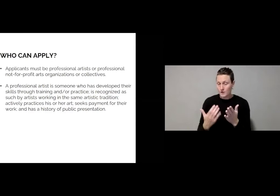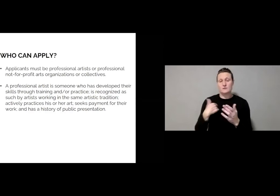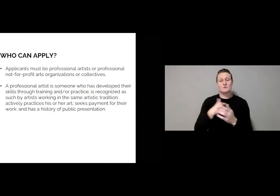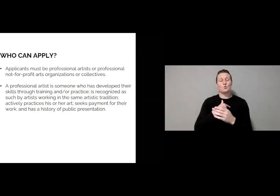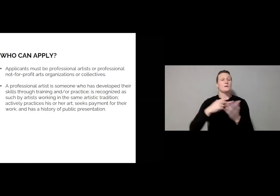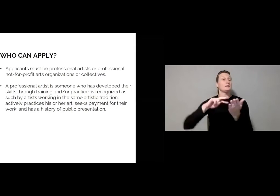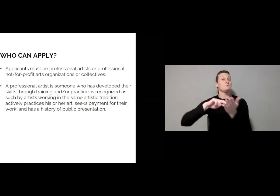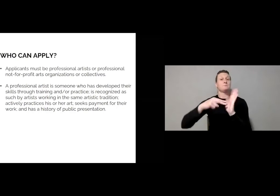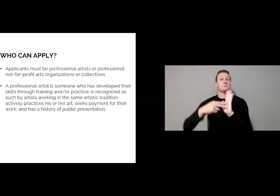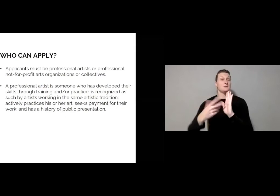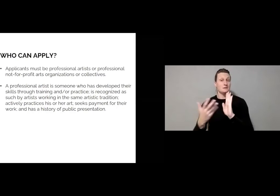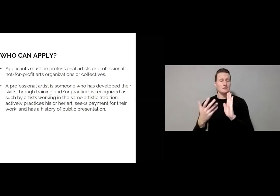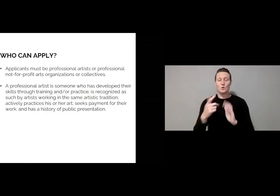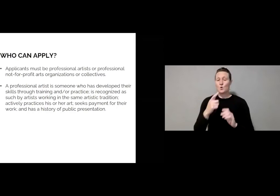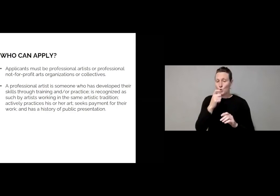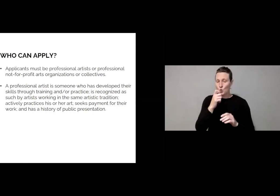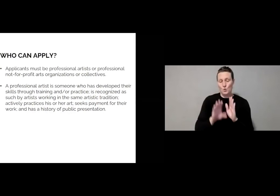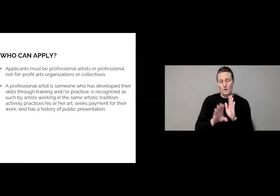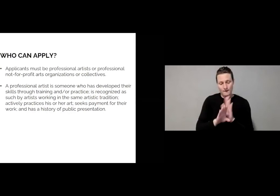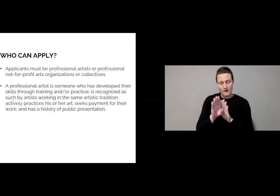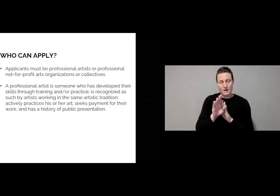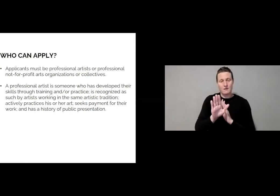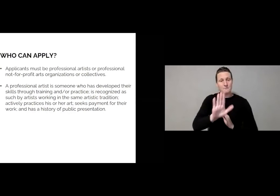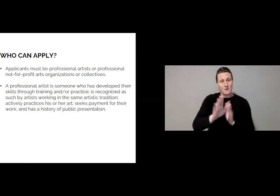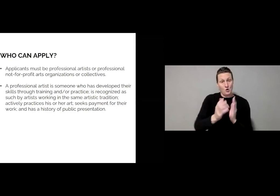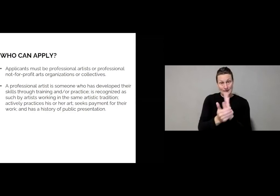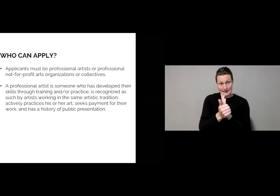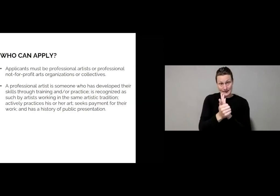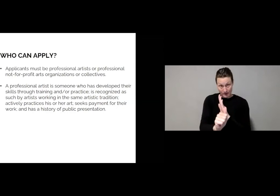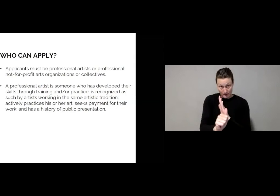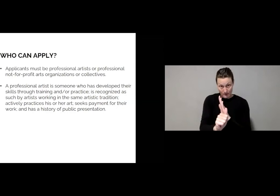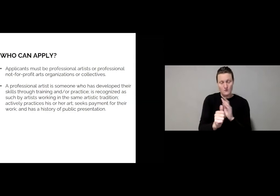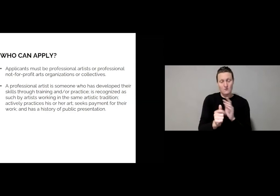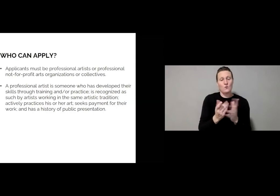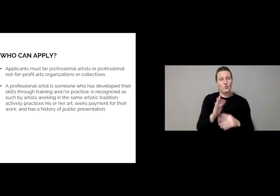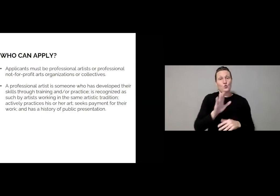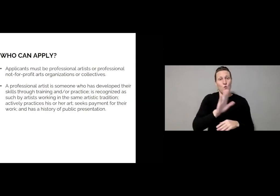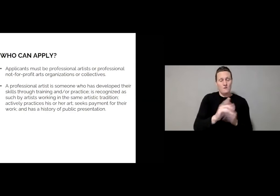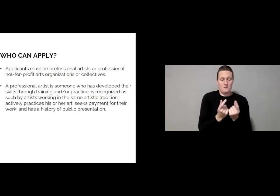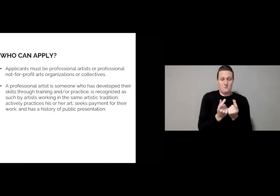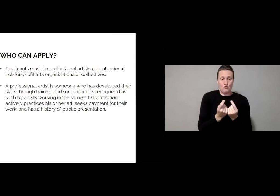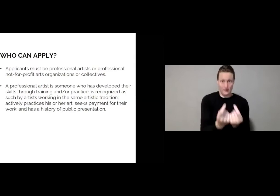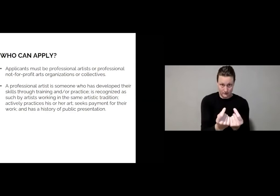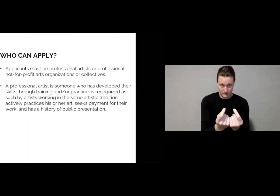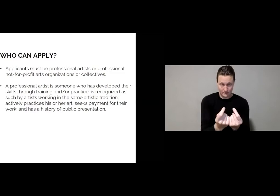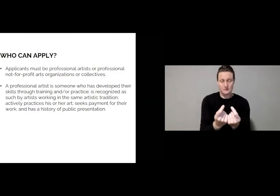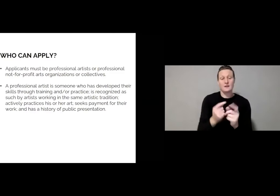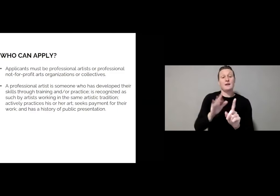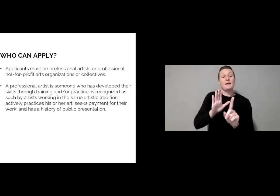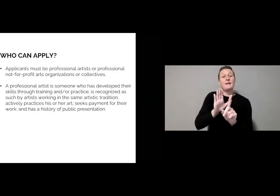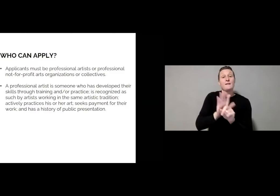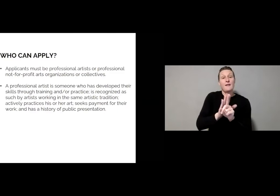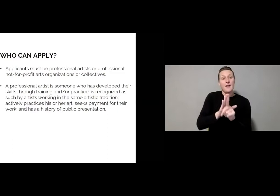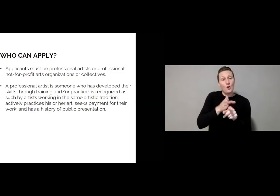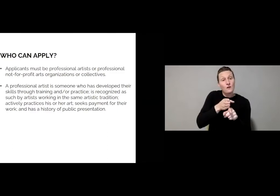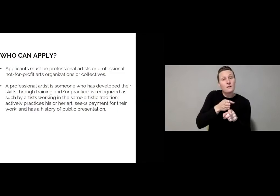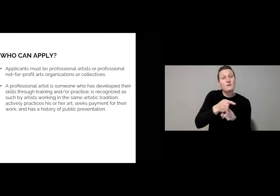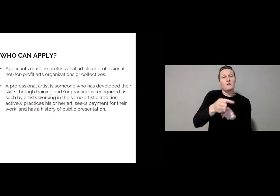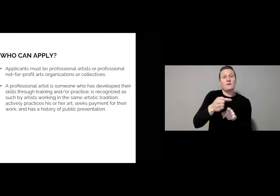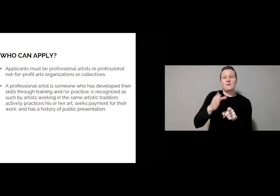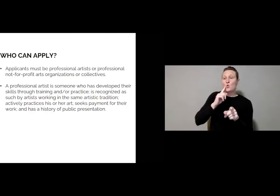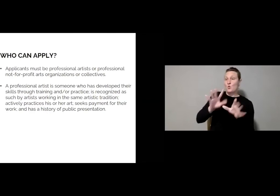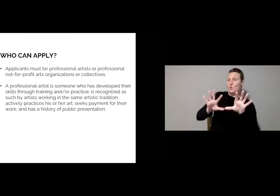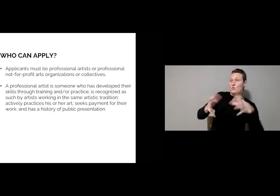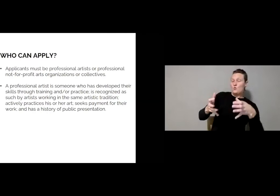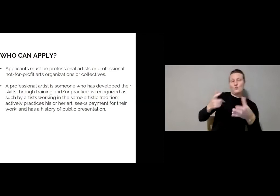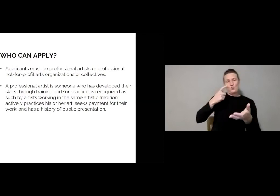or practice and is recognized as such by artists working in the same artistic tradition, and